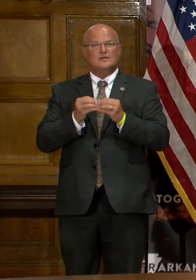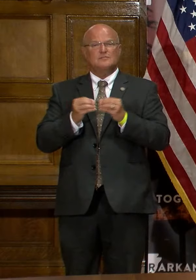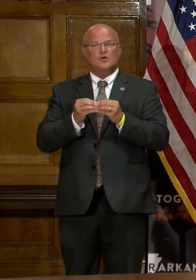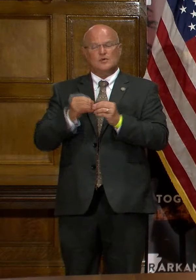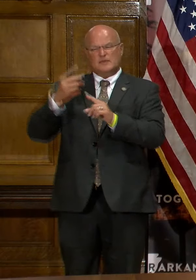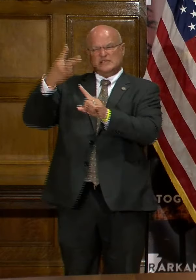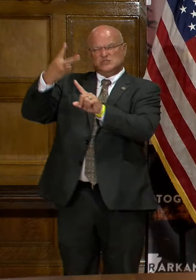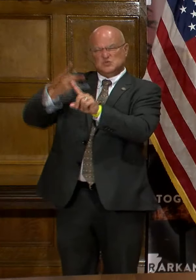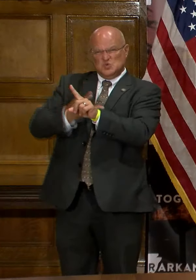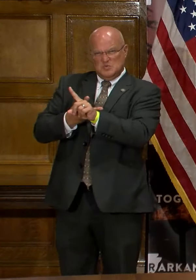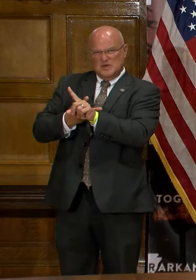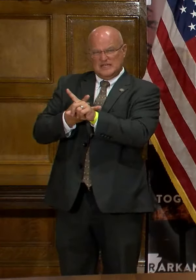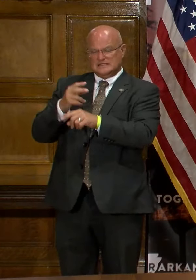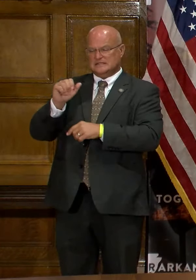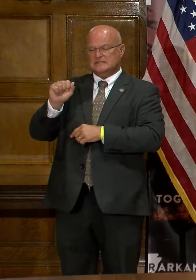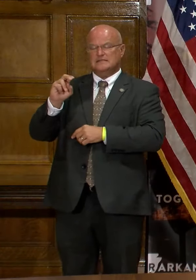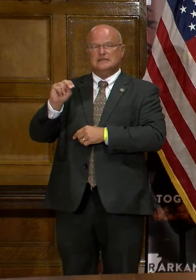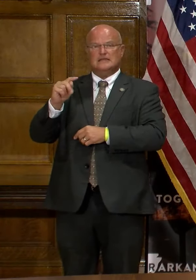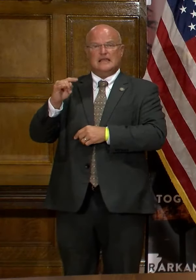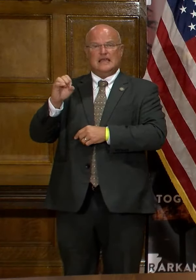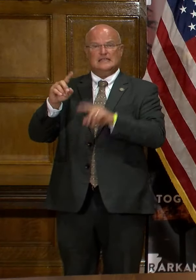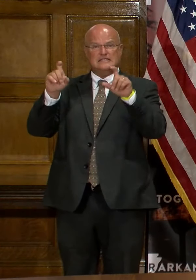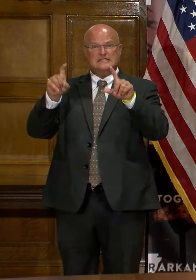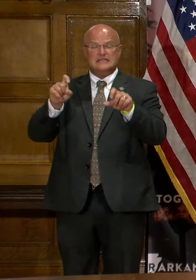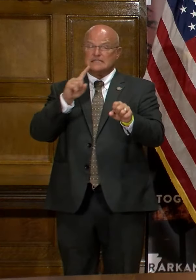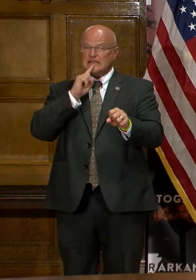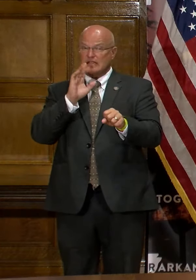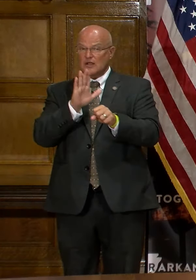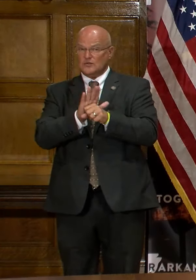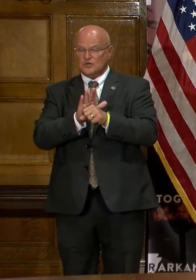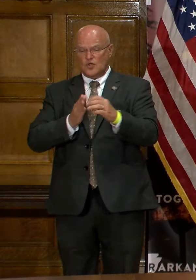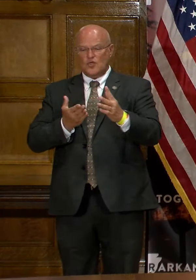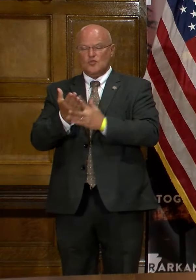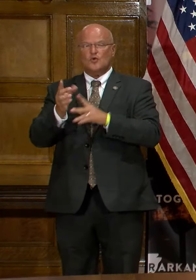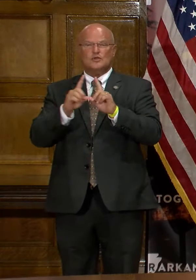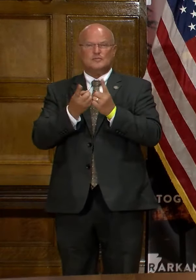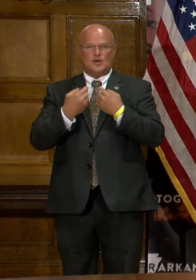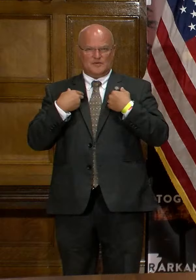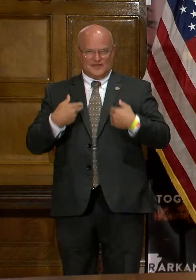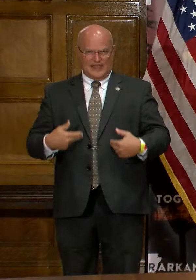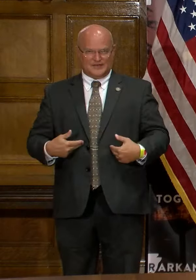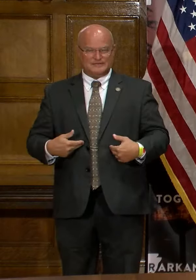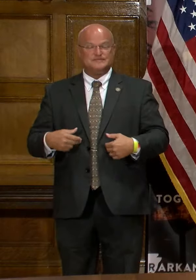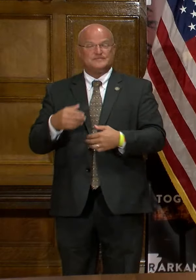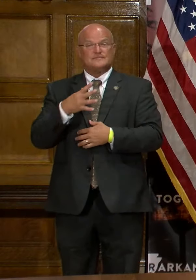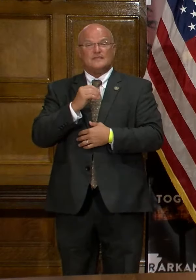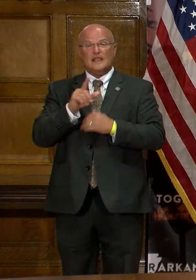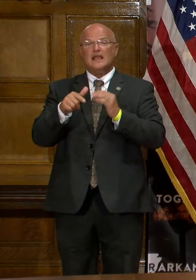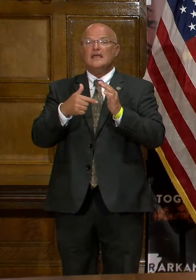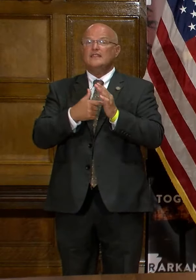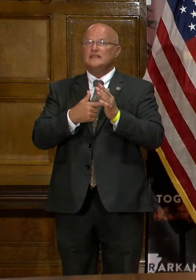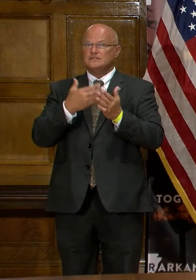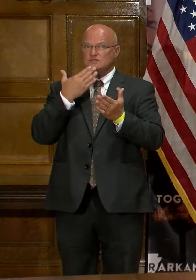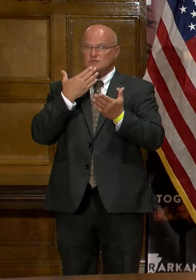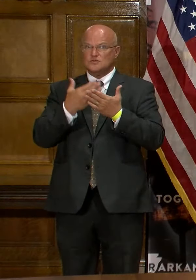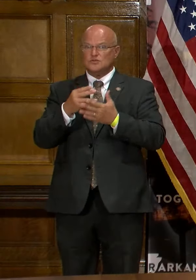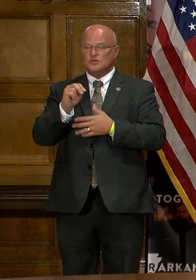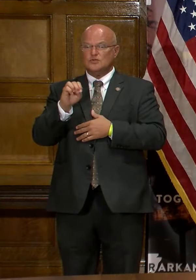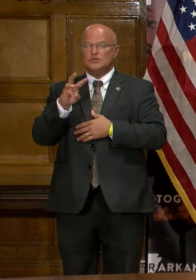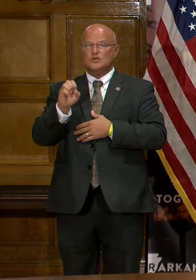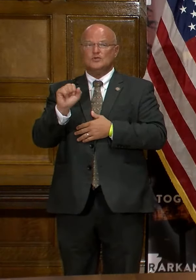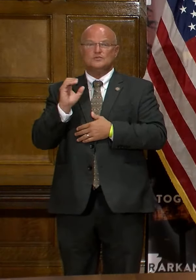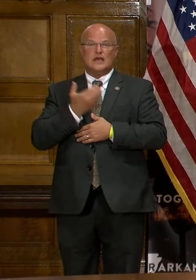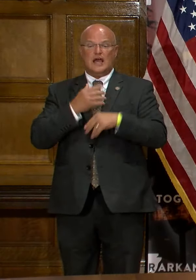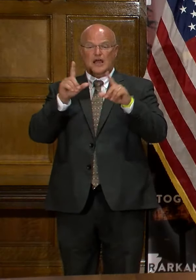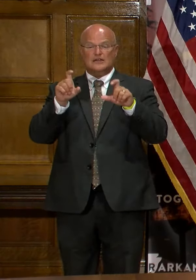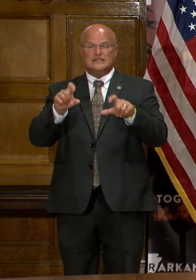2 months of antigen testing guaranteed through the Department of Health. And this is great news to greatly expand